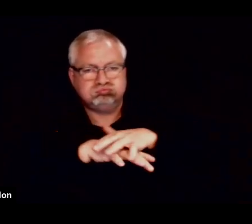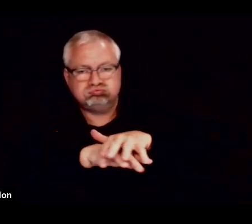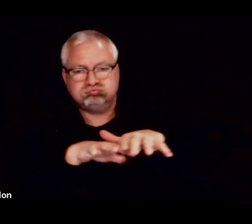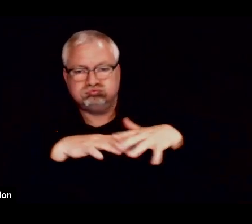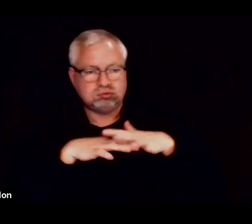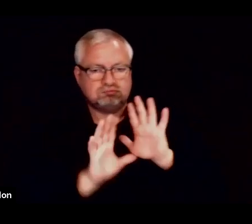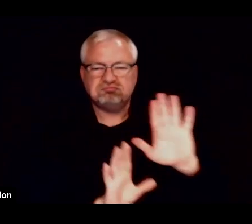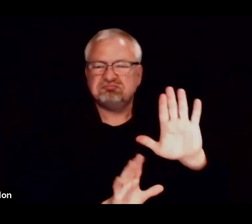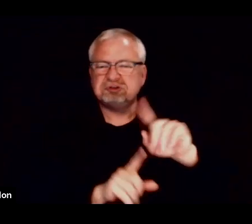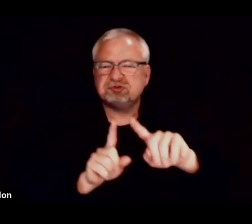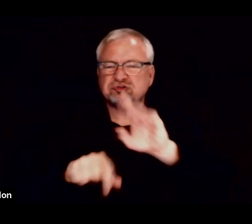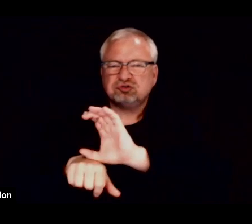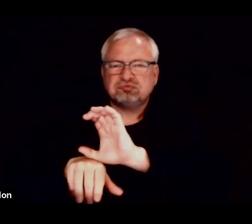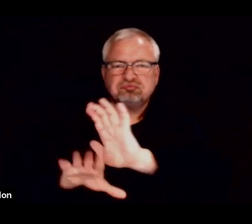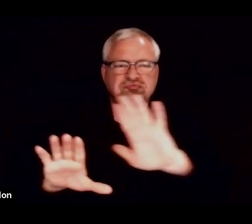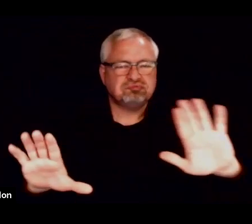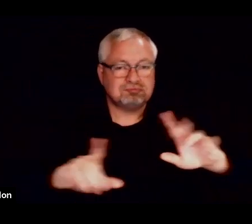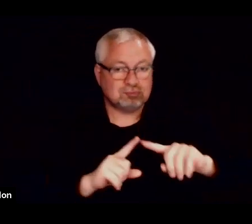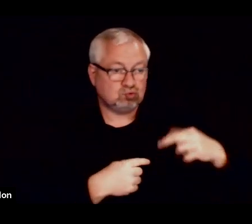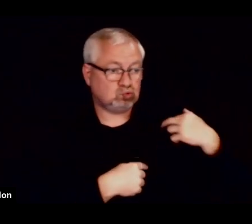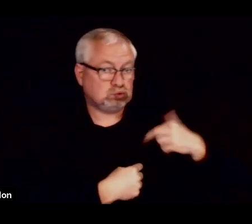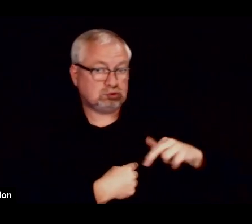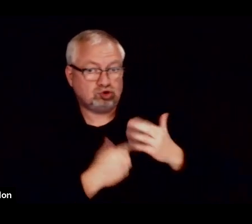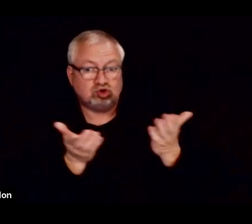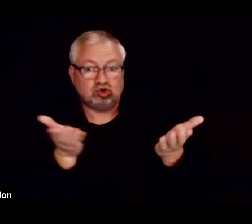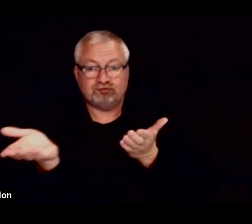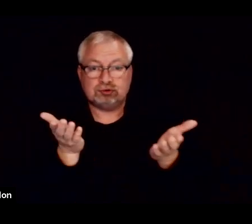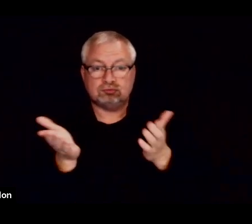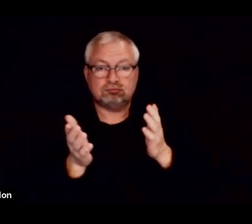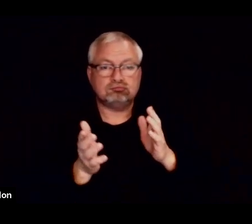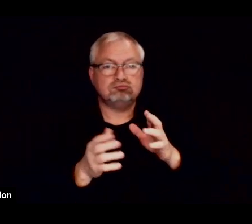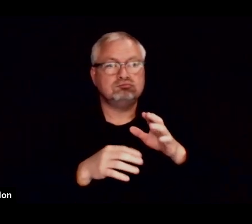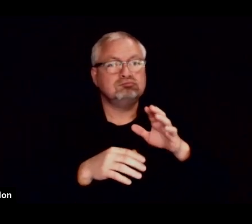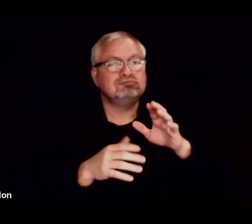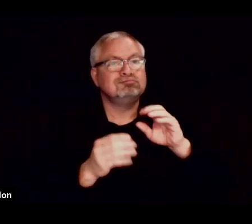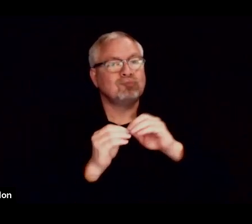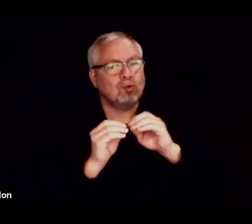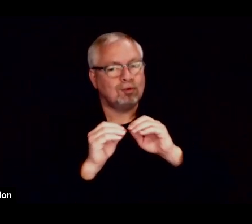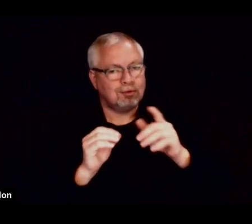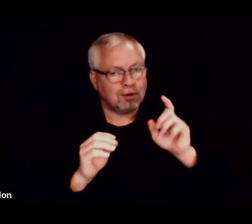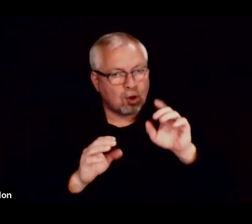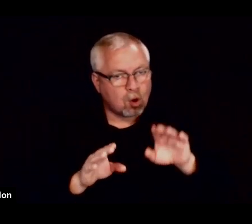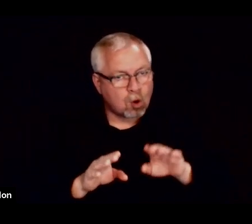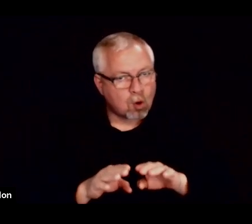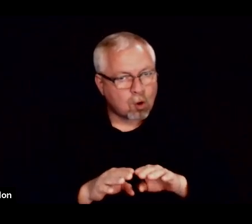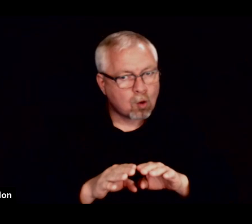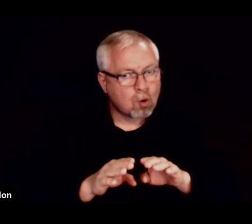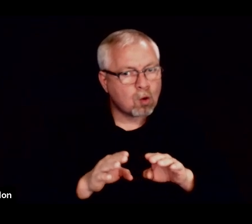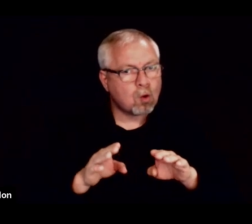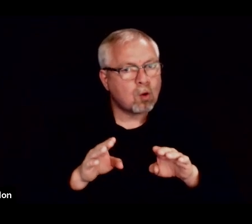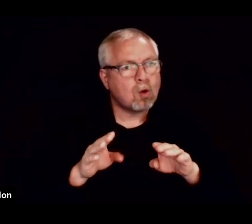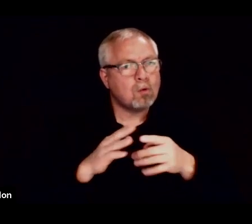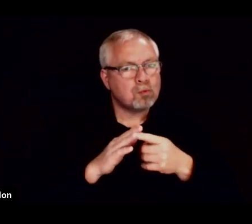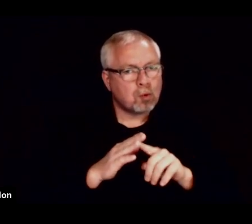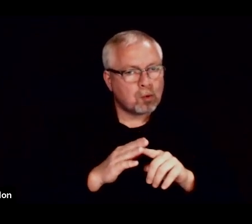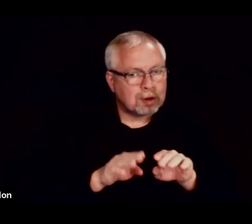faith services do become more prevalent, it will be really, really critical that precautions are in place that